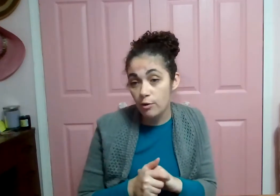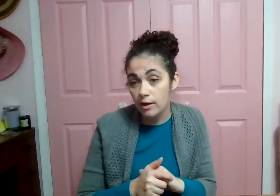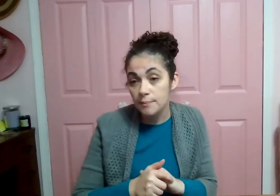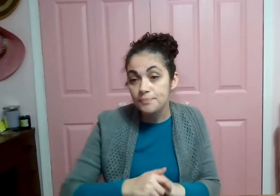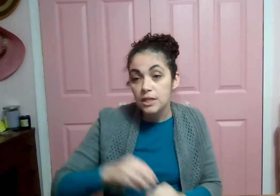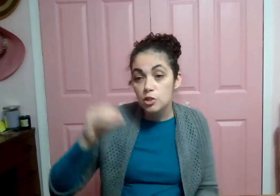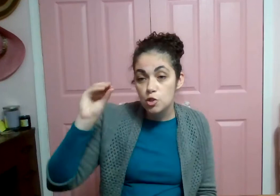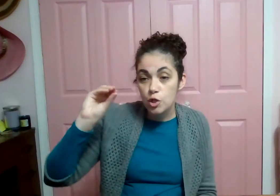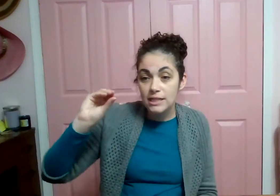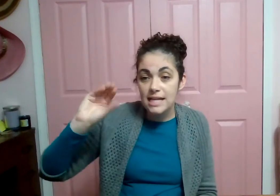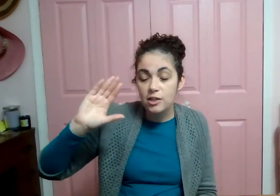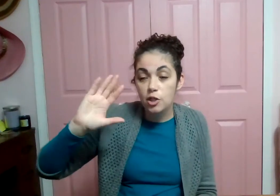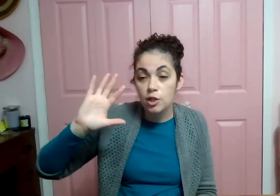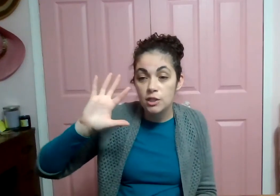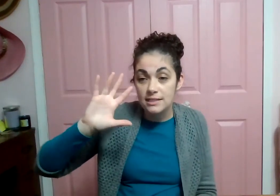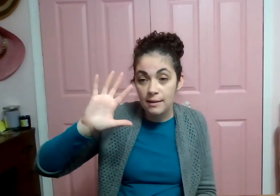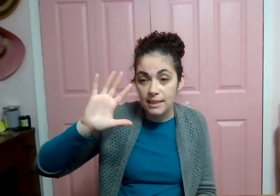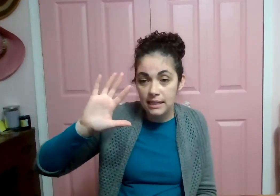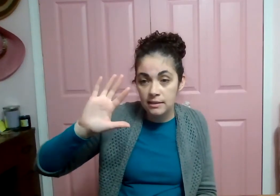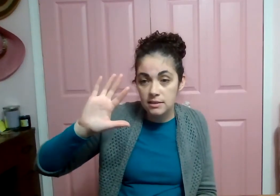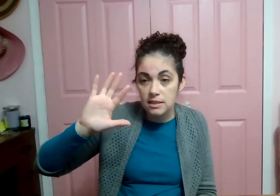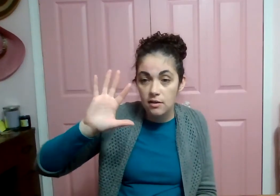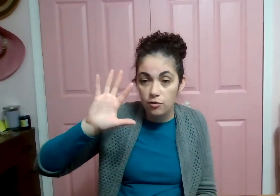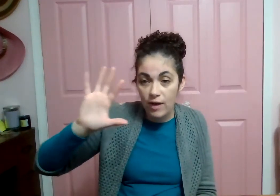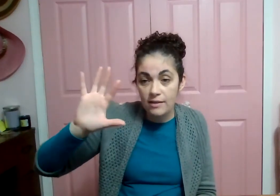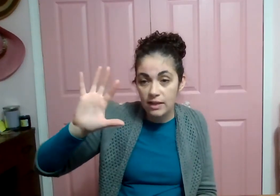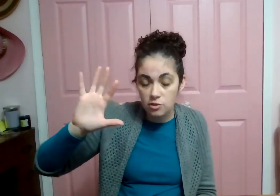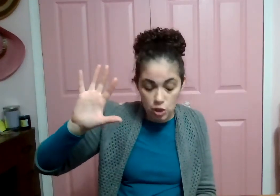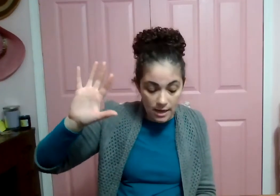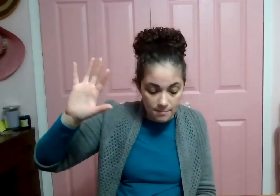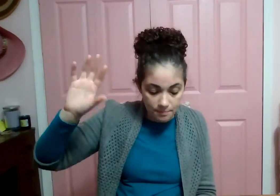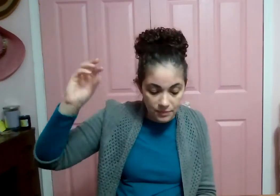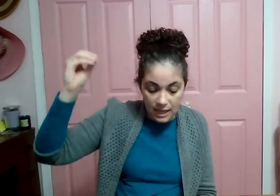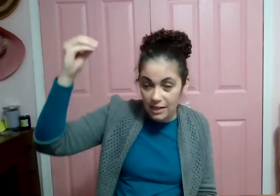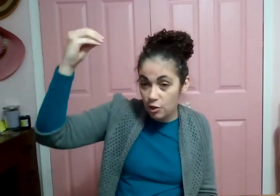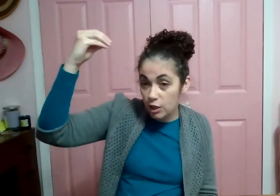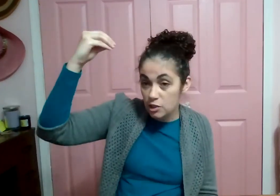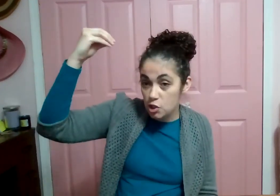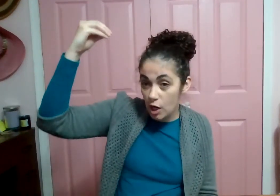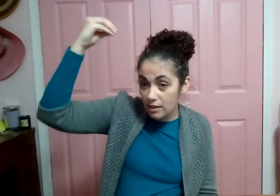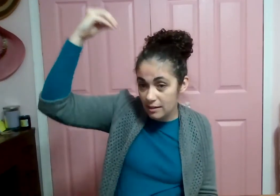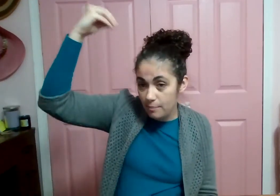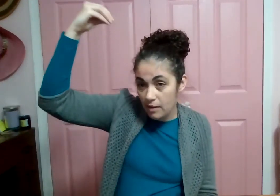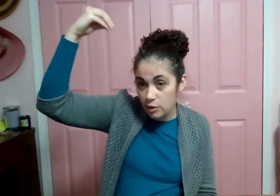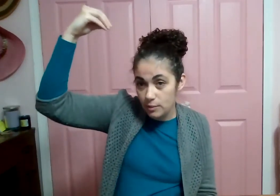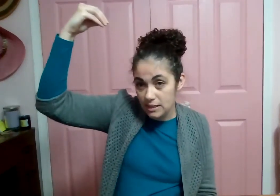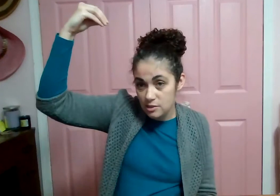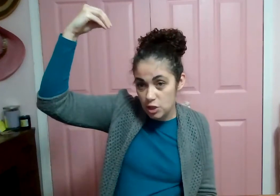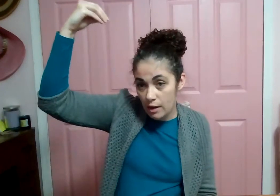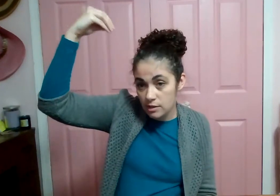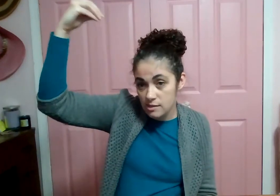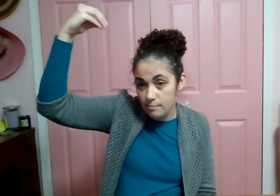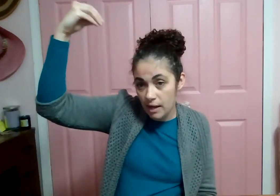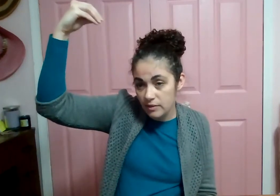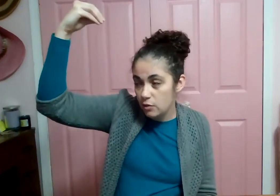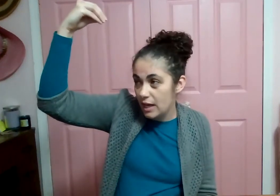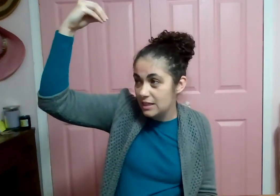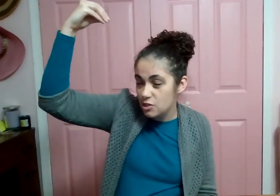Shower. So you're going to take your dominant hand, 5-hand shape, and you're going to start it above you because the shower is above you and it's